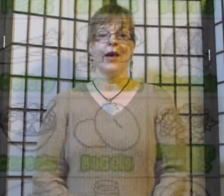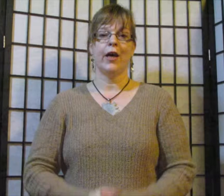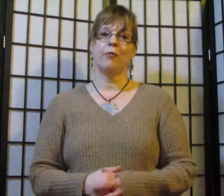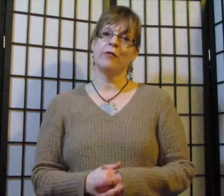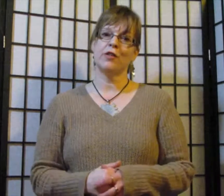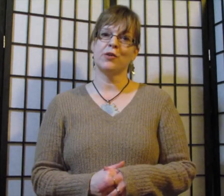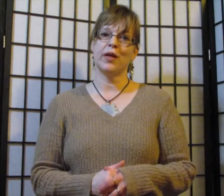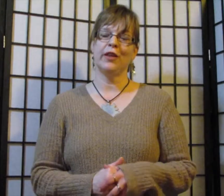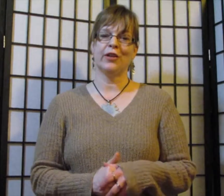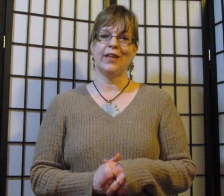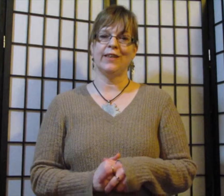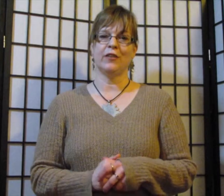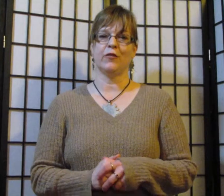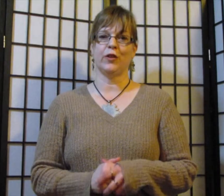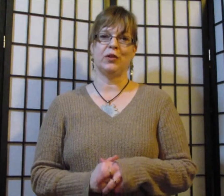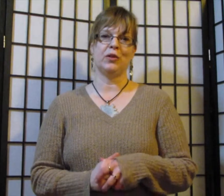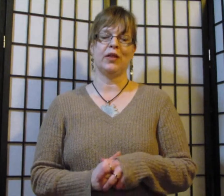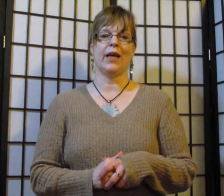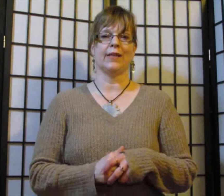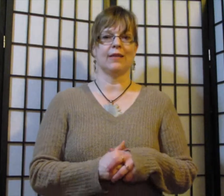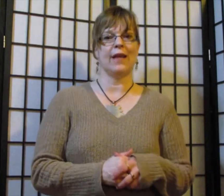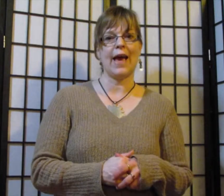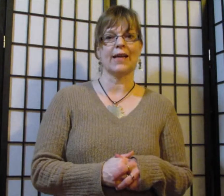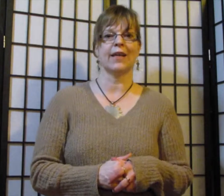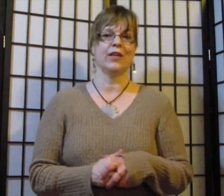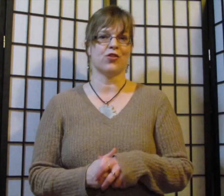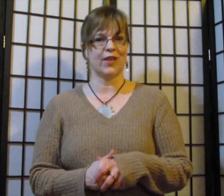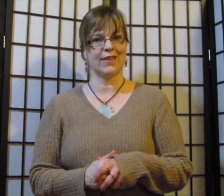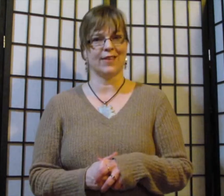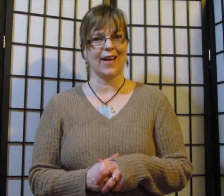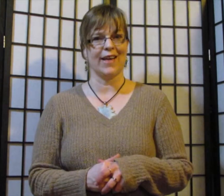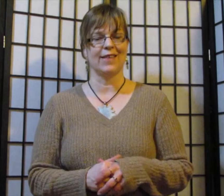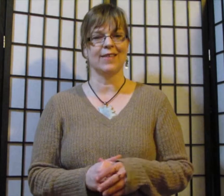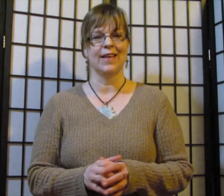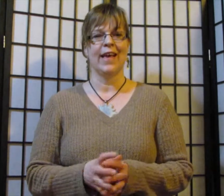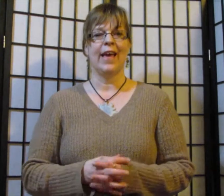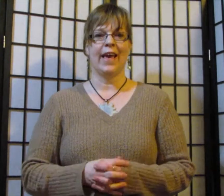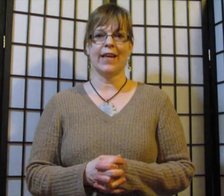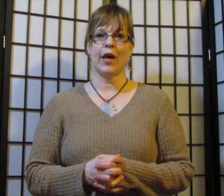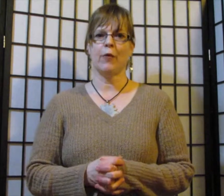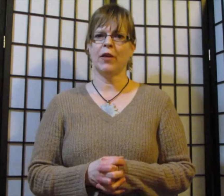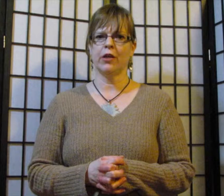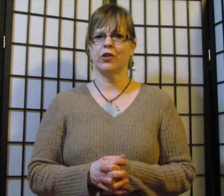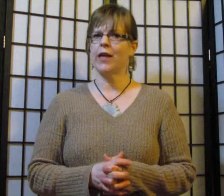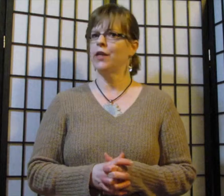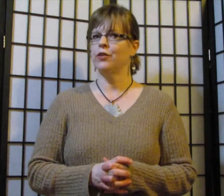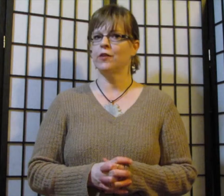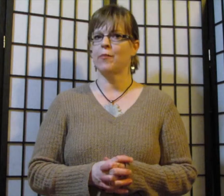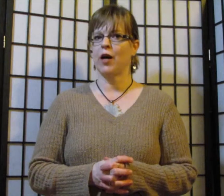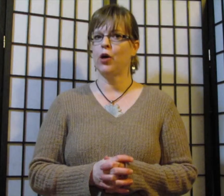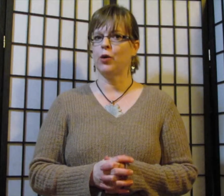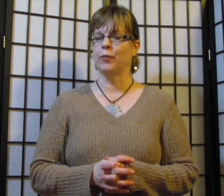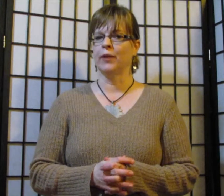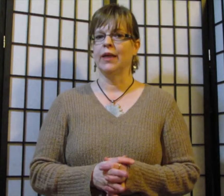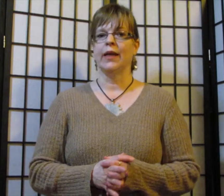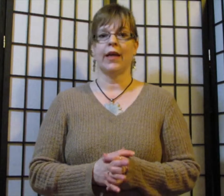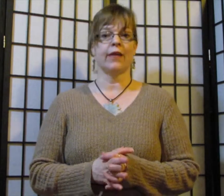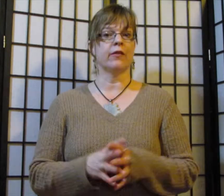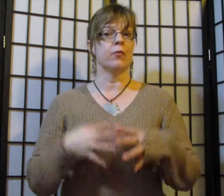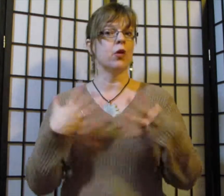I hope you've enjoyed learning these food and snack and drink signs, and I hope that you'll try to use them at home. As the more